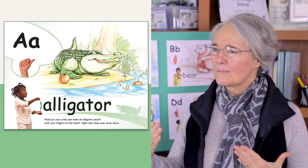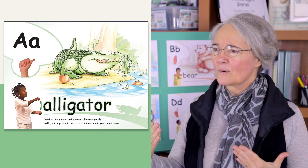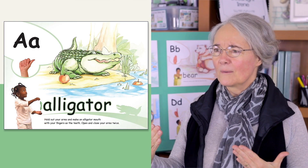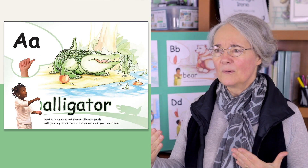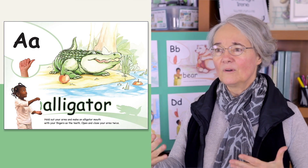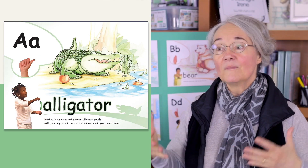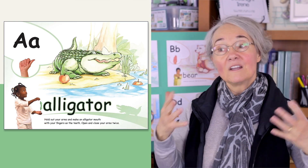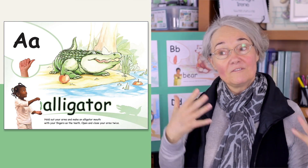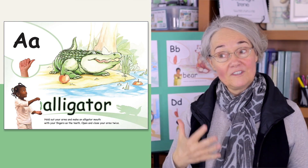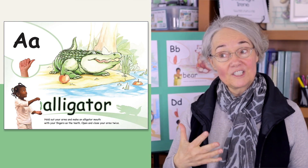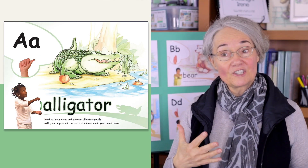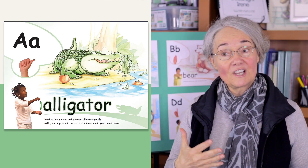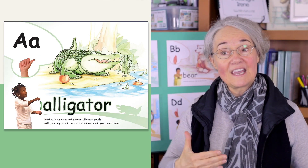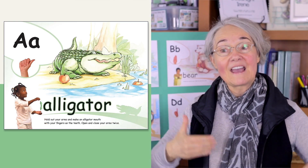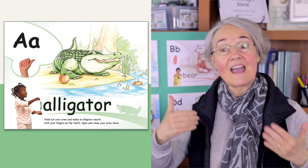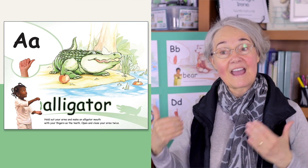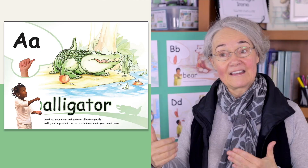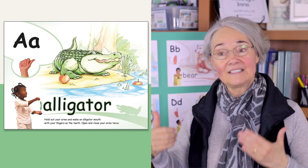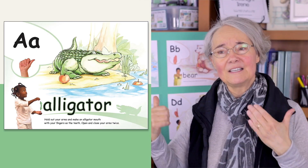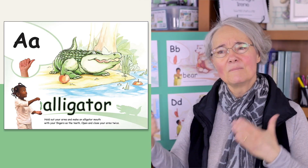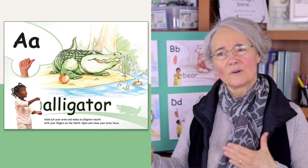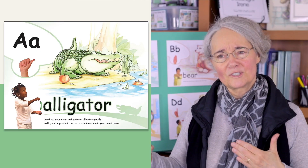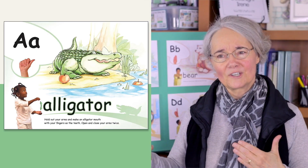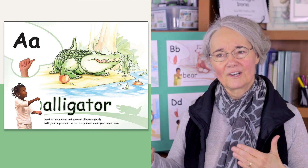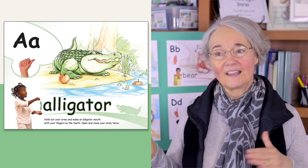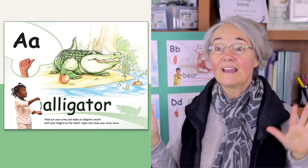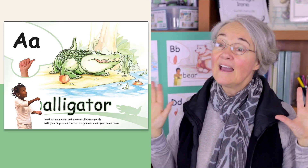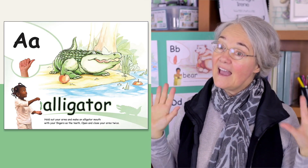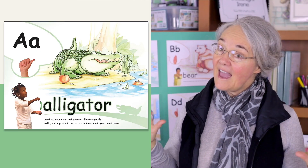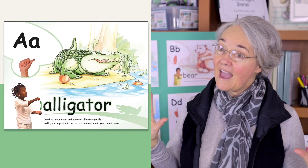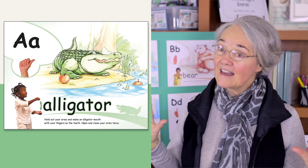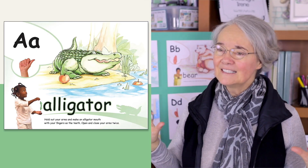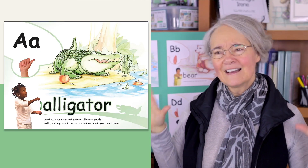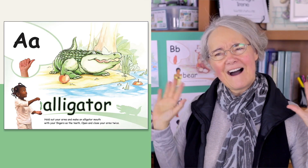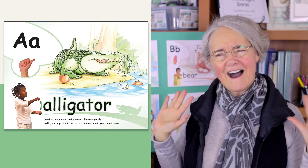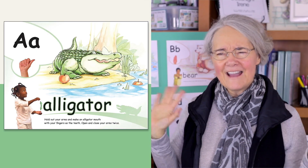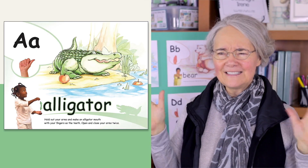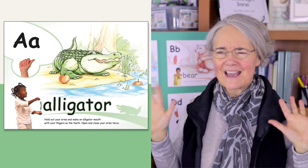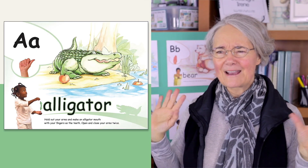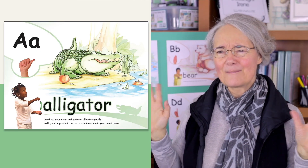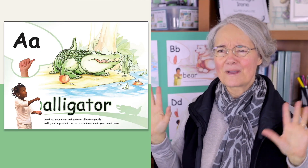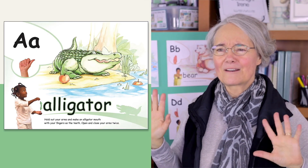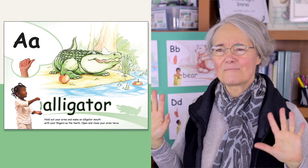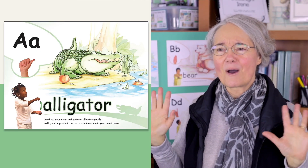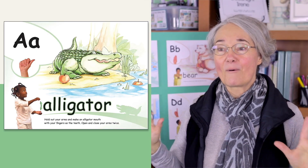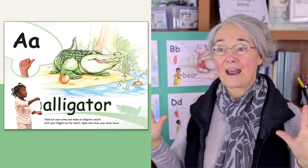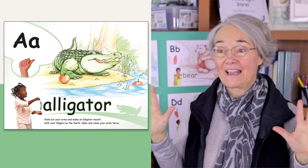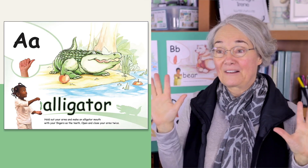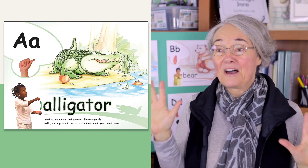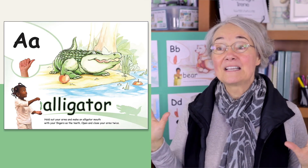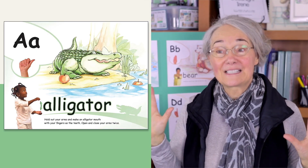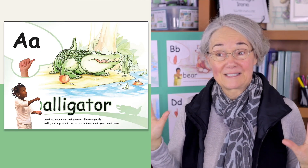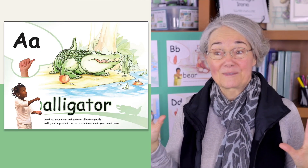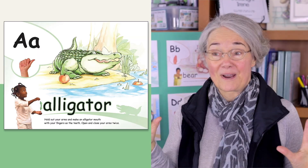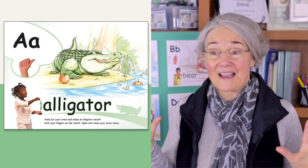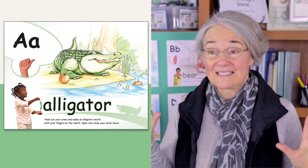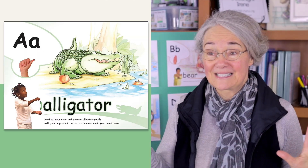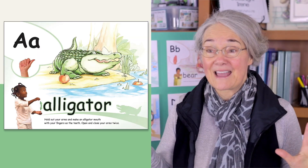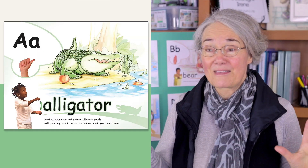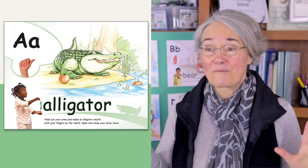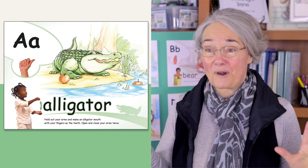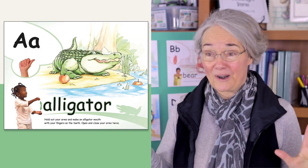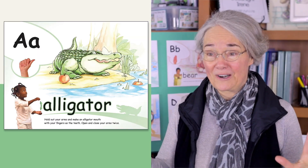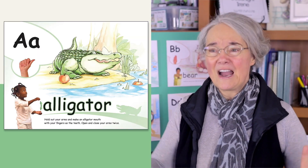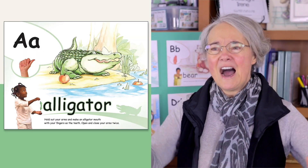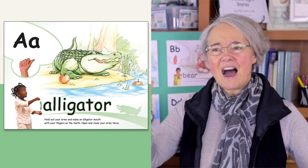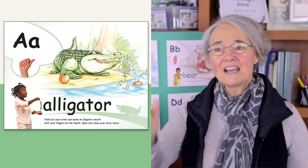more memorable visually and emotionally. And I take a bit of poetic license when I